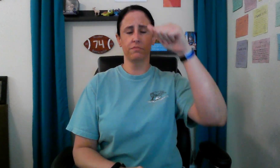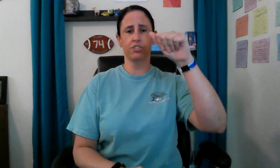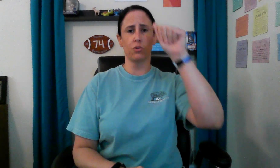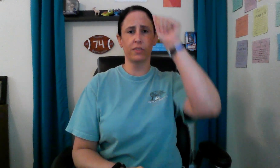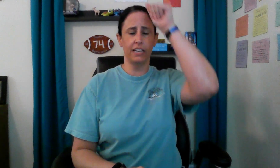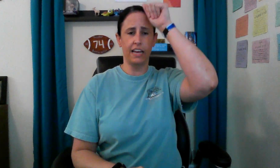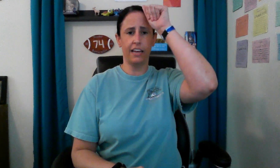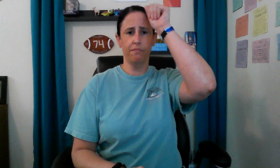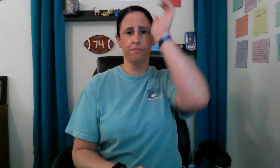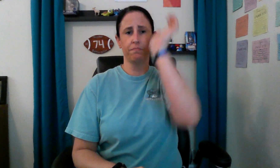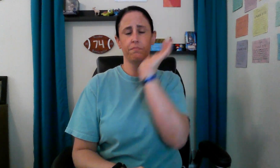start with an A.